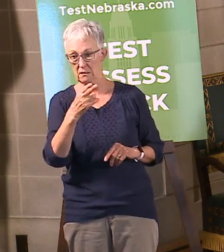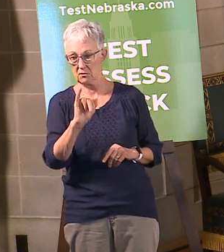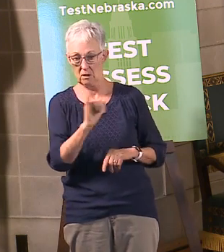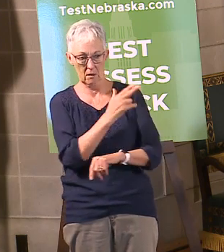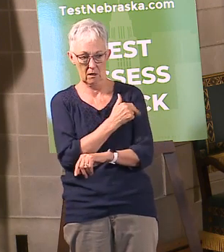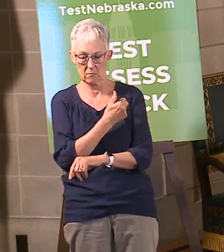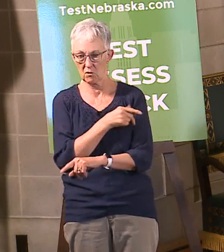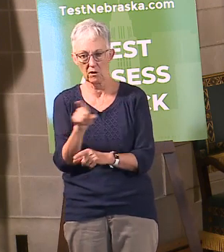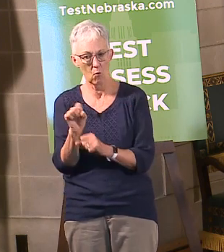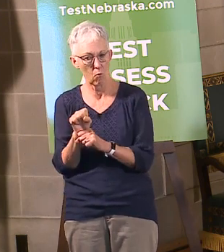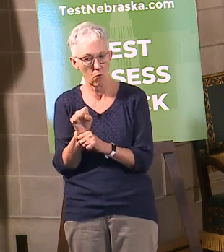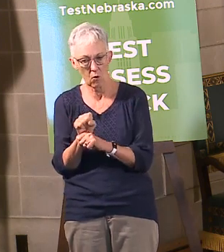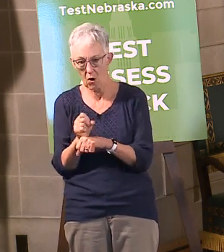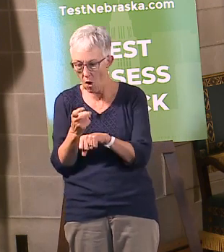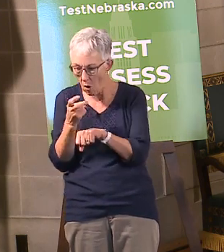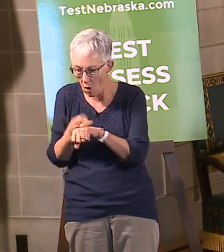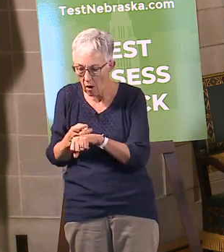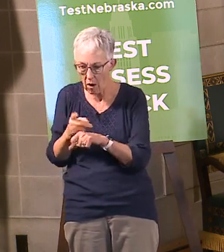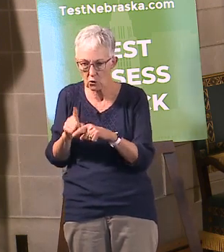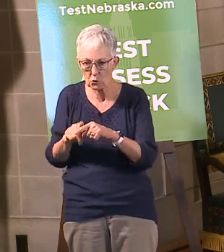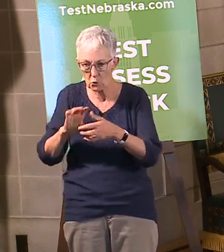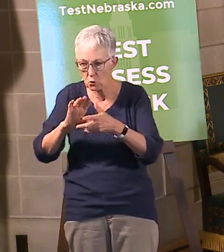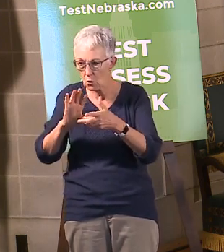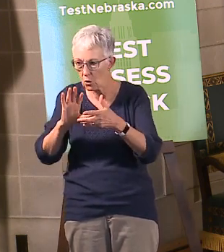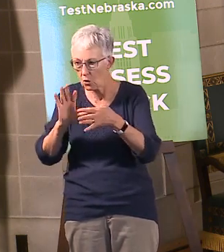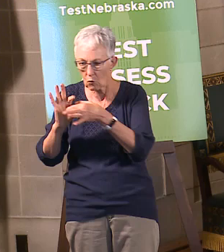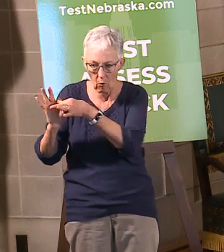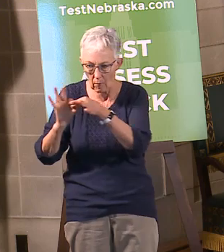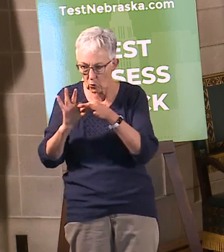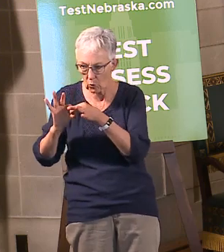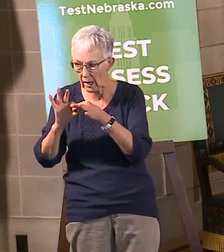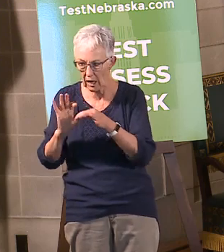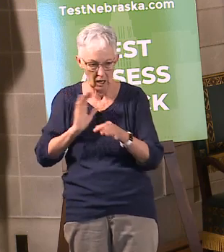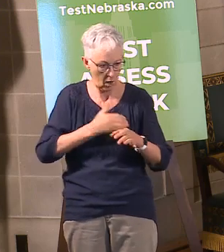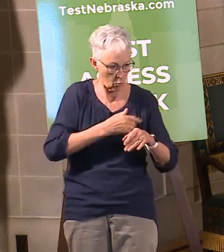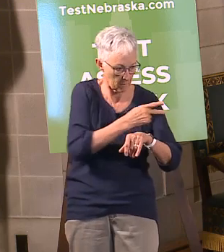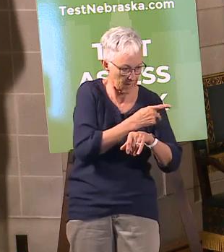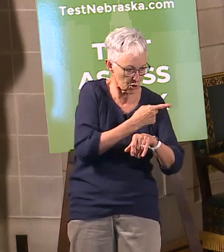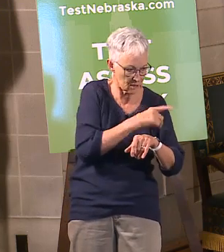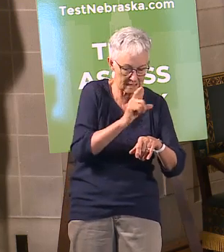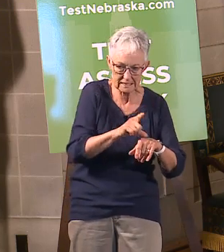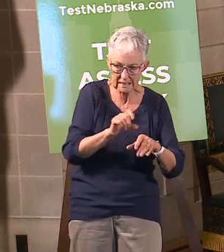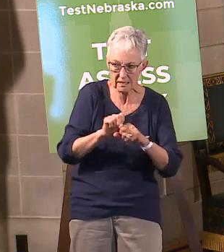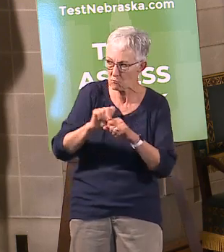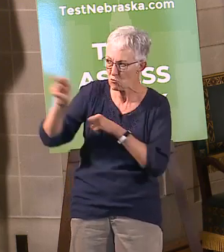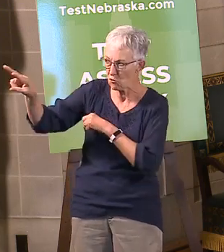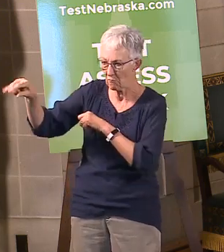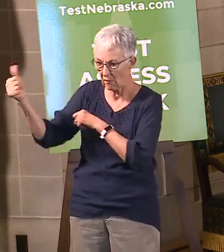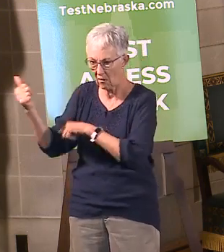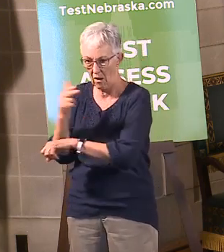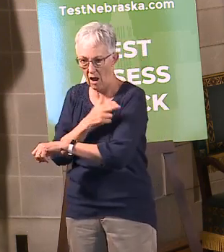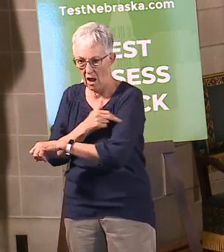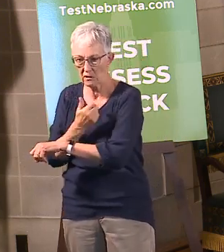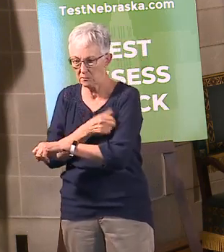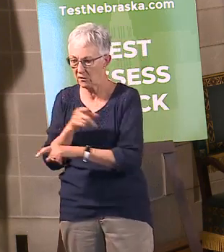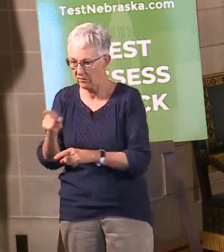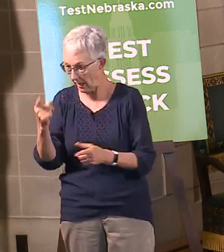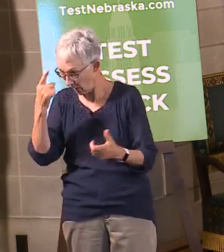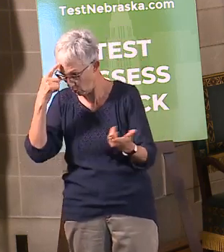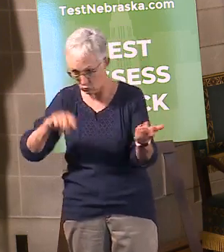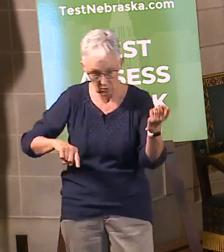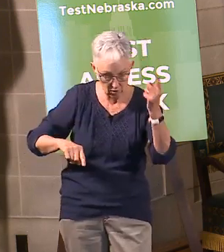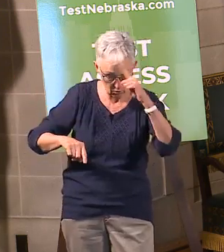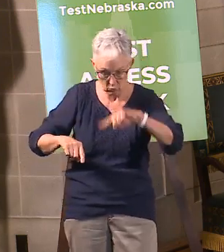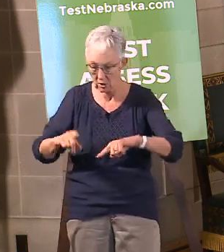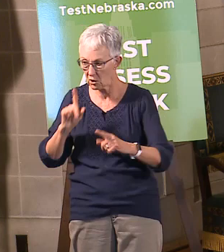were great partners in being able to cooperate and move patients and so forth. So again, that's how we manage it. So the overall percent positive